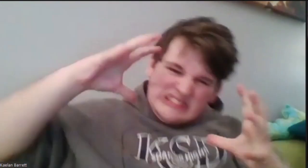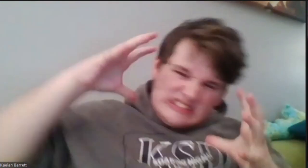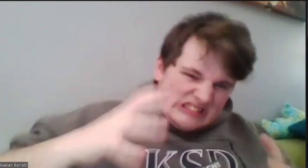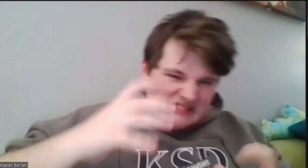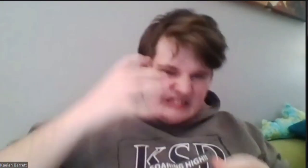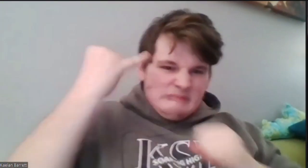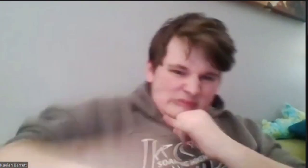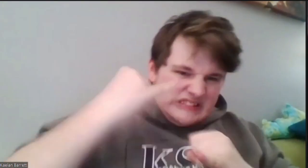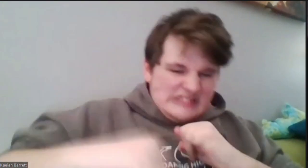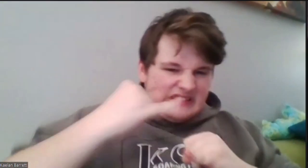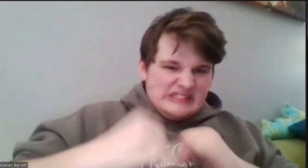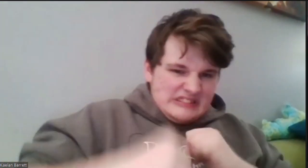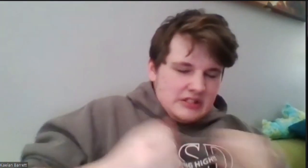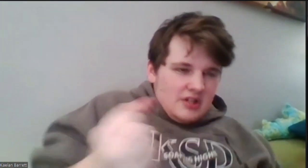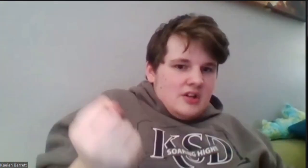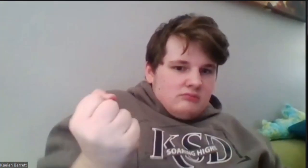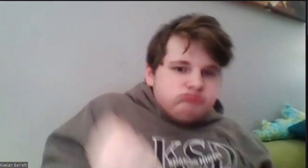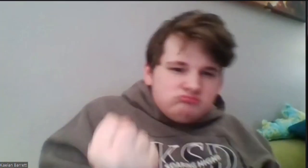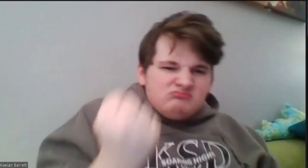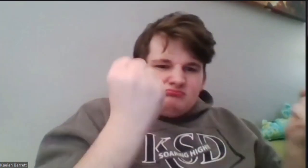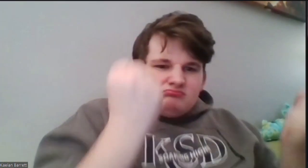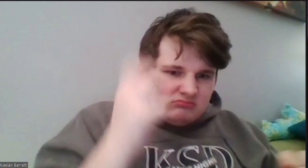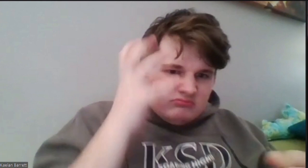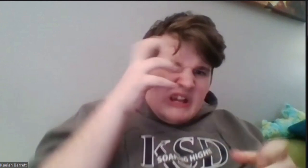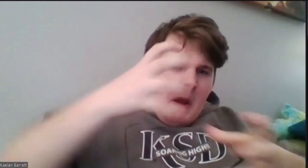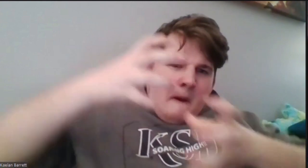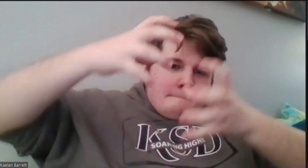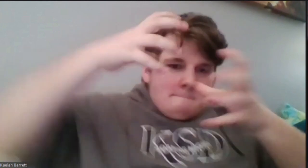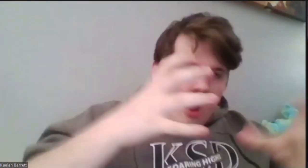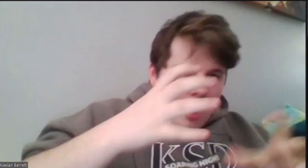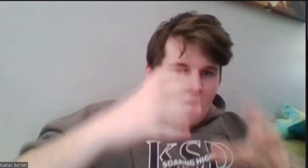Two big, heavy metal desks. They're a boom.